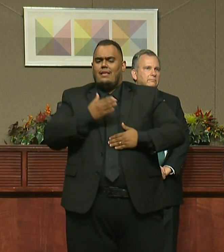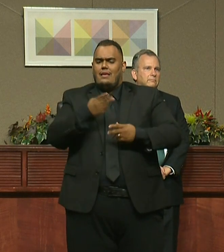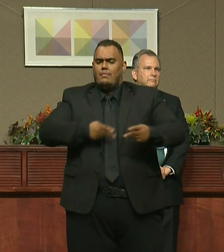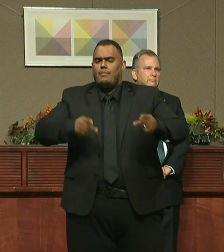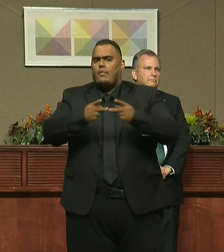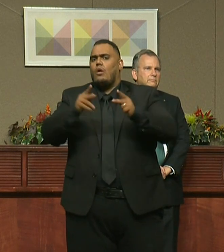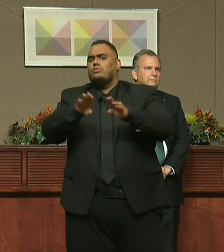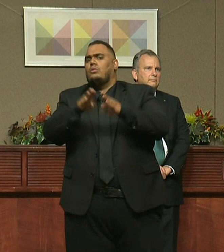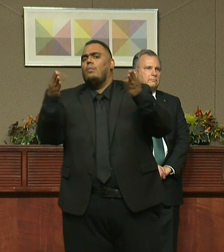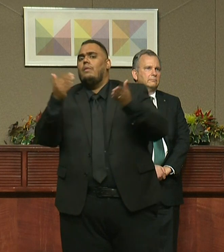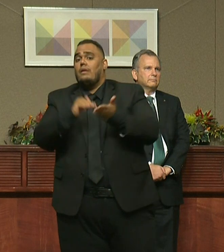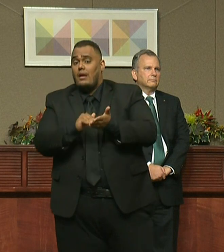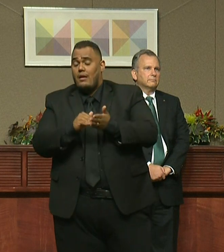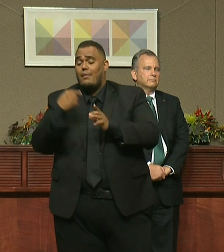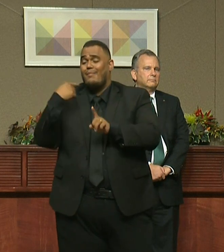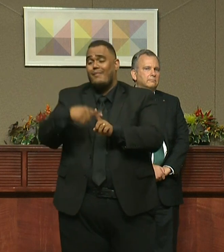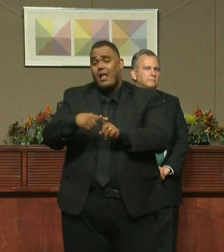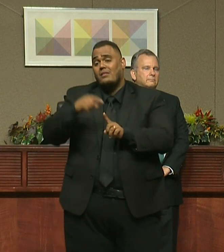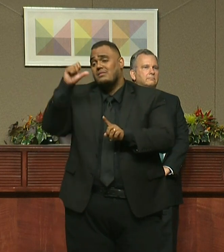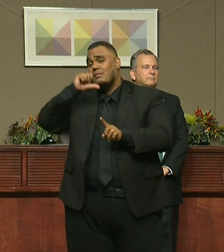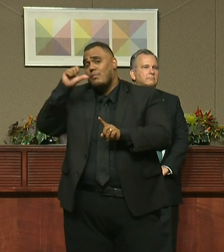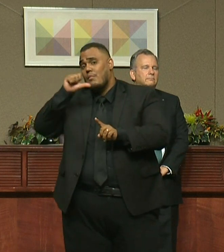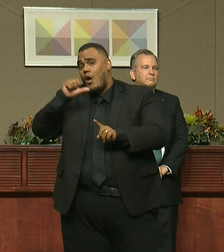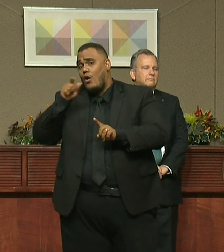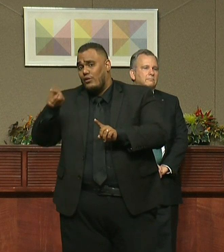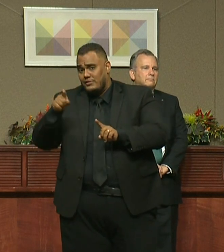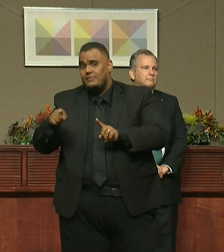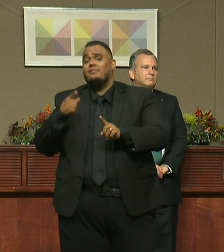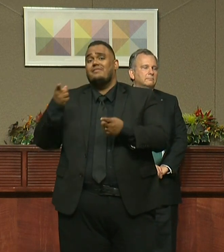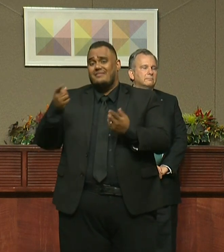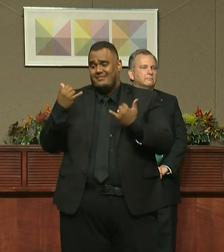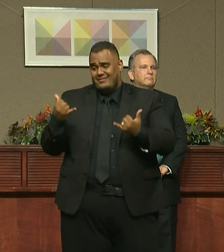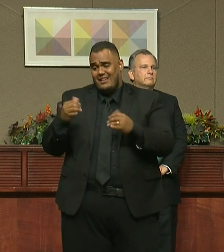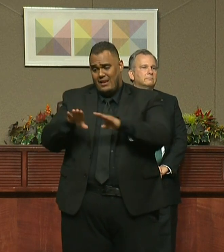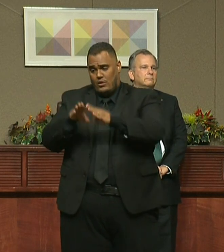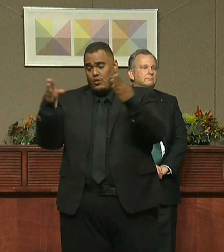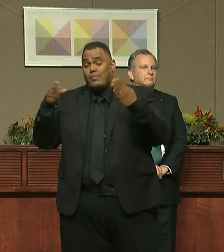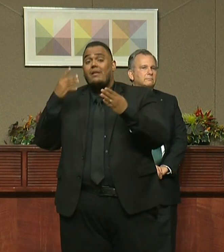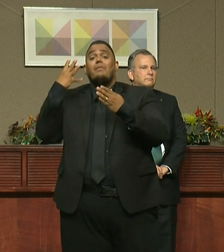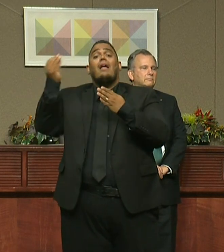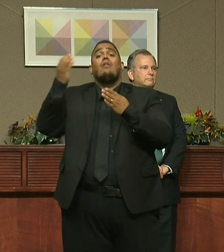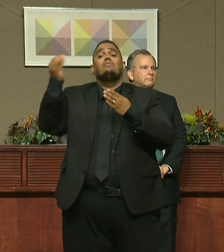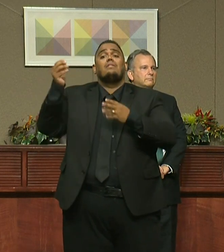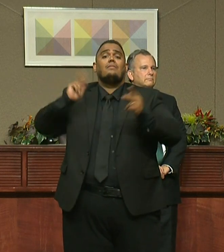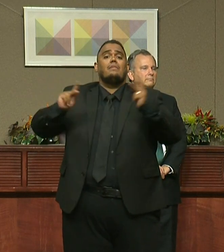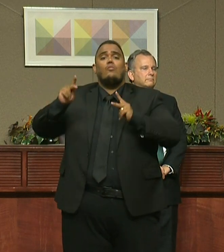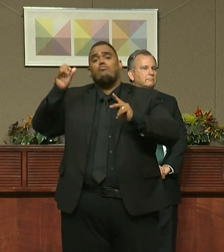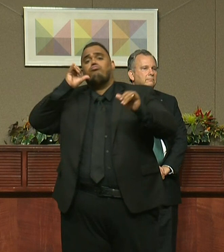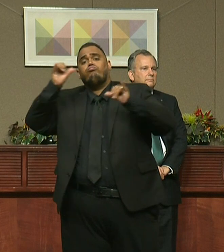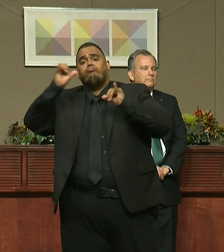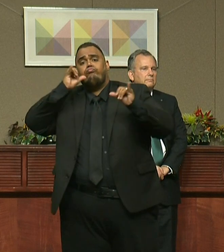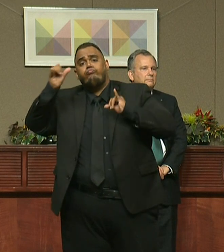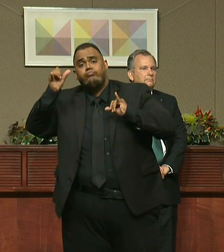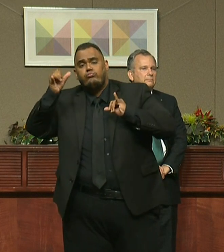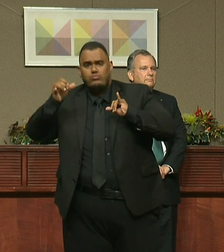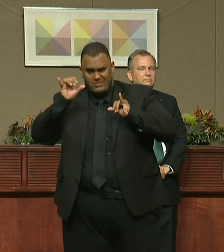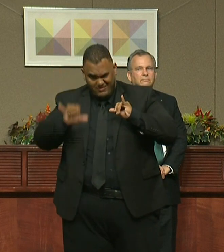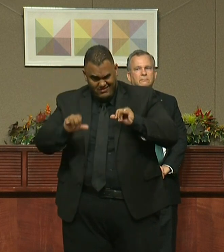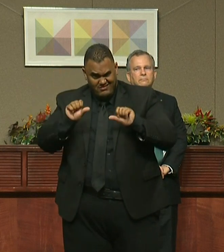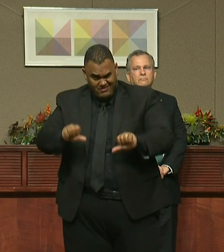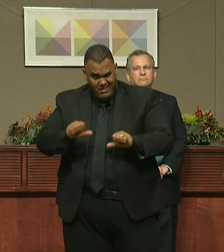and people not wearing masks while outside and drinking, what is the recommendation, and how is the county getting ready for a